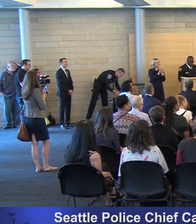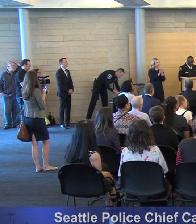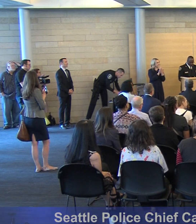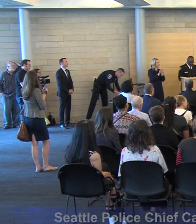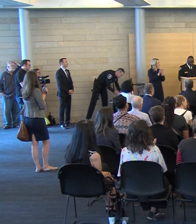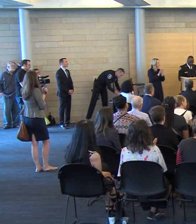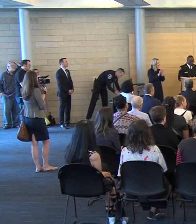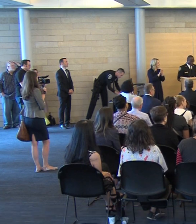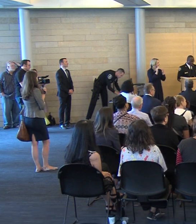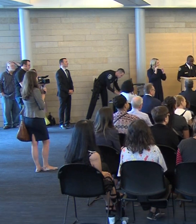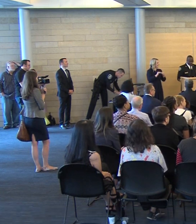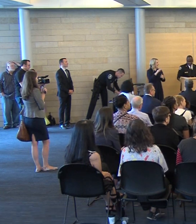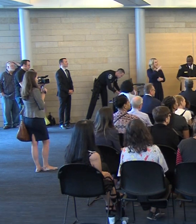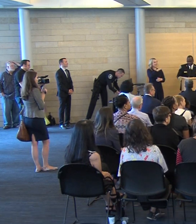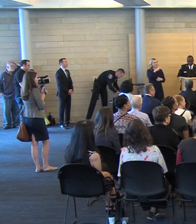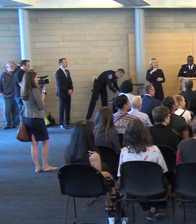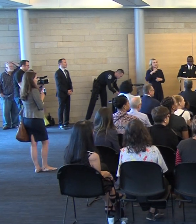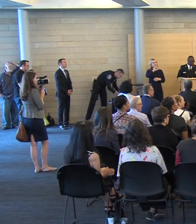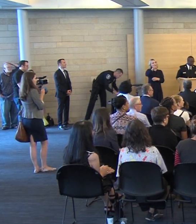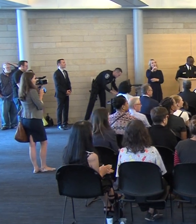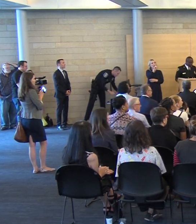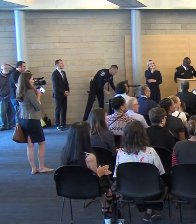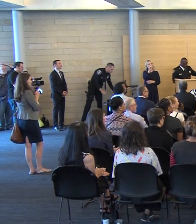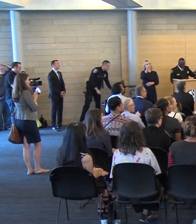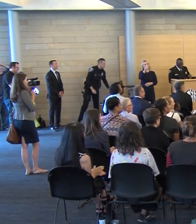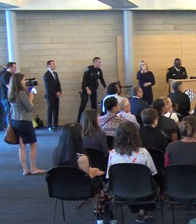King County Council Member Joe McDermott.